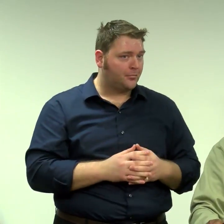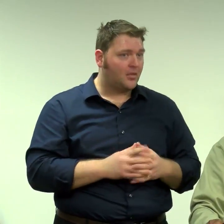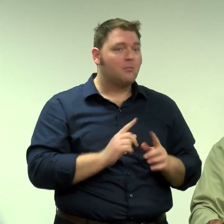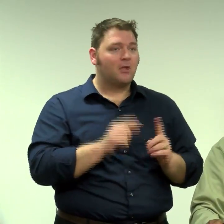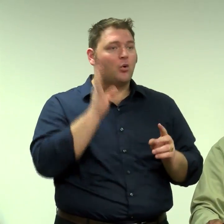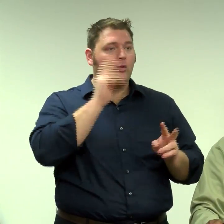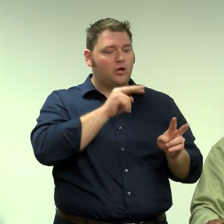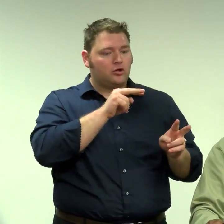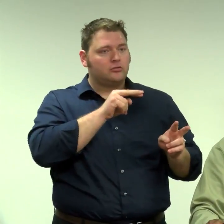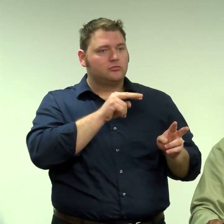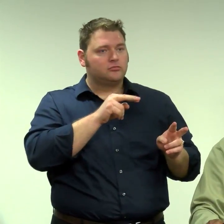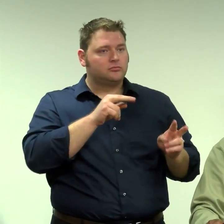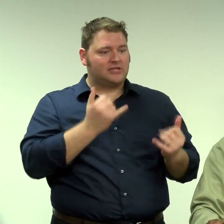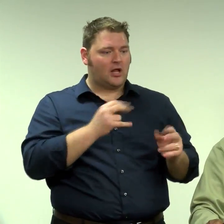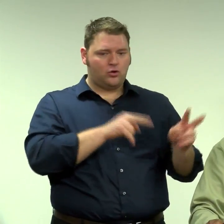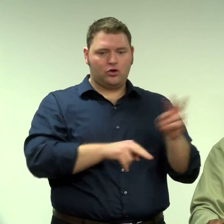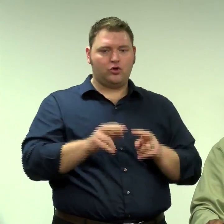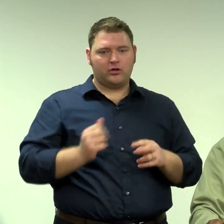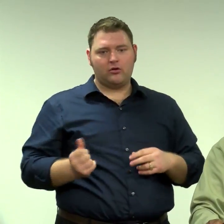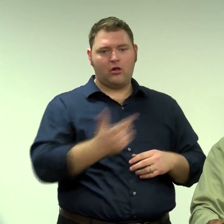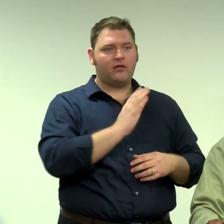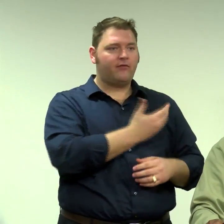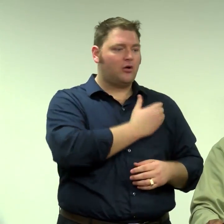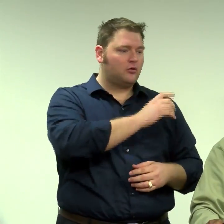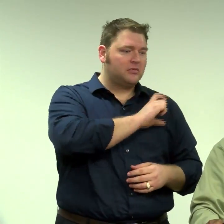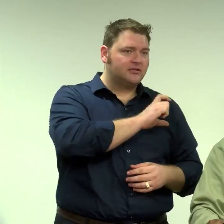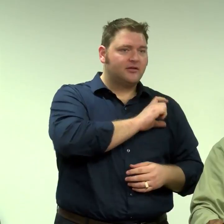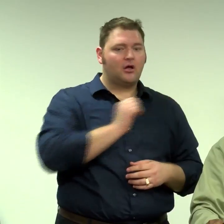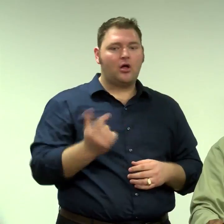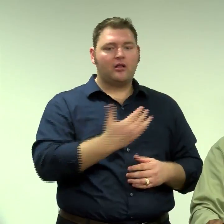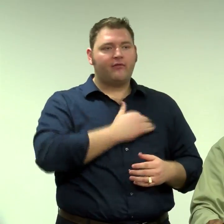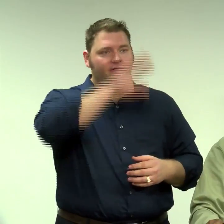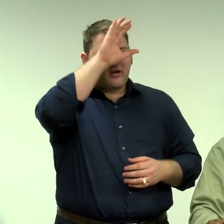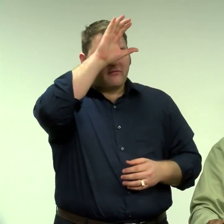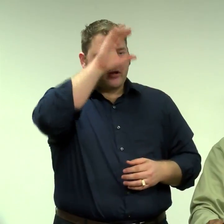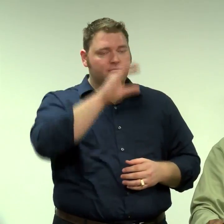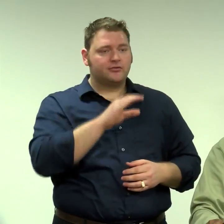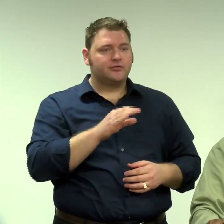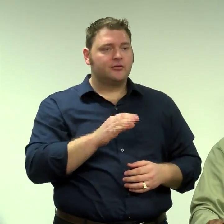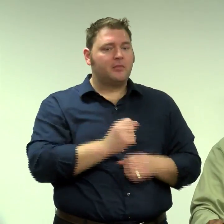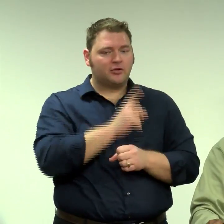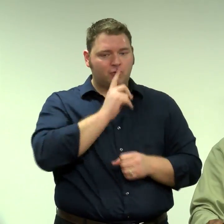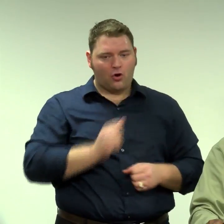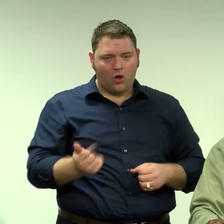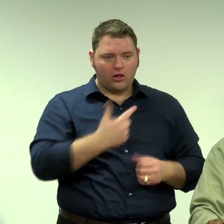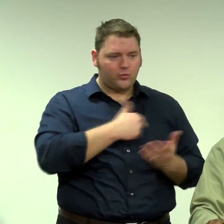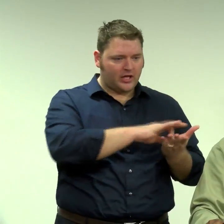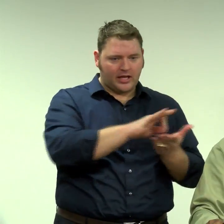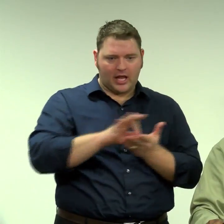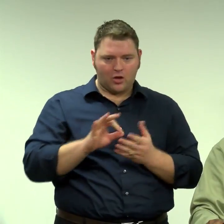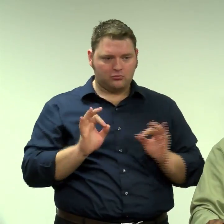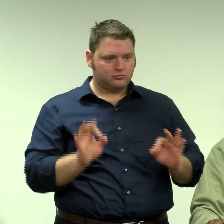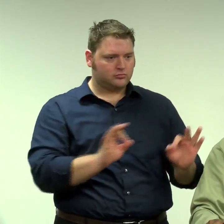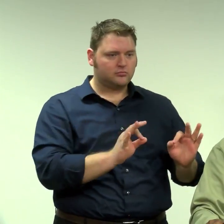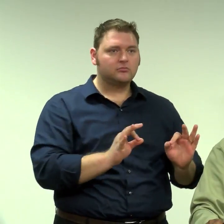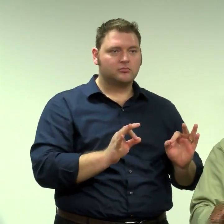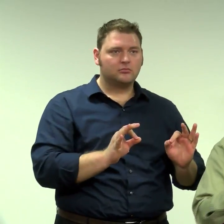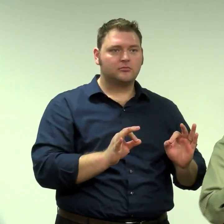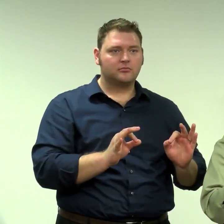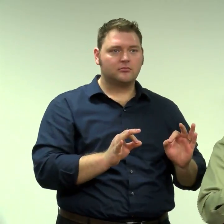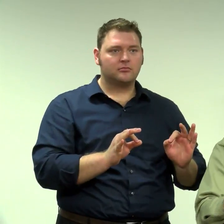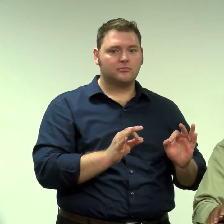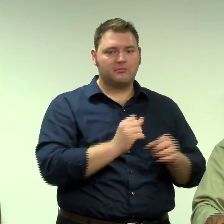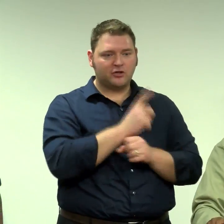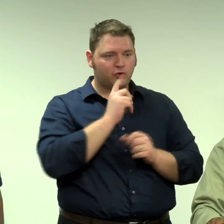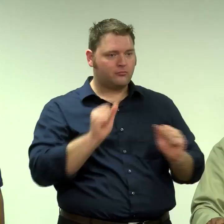looking at all of our police officers, all of our firefighters. We want to make sure that they're accounted, that we can account for them, but